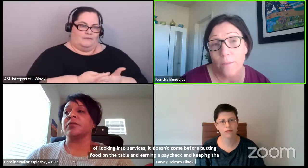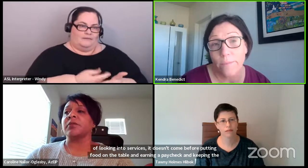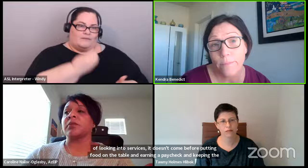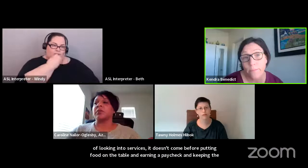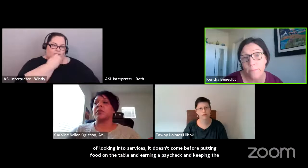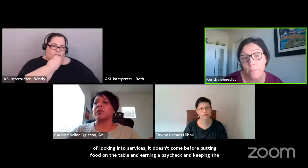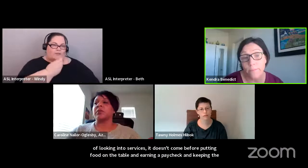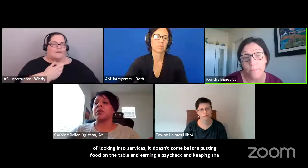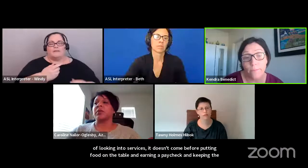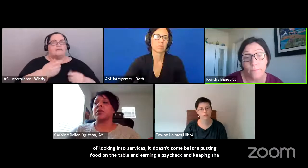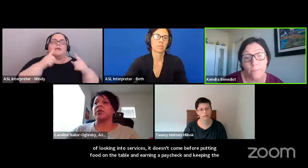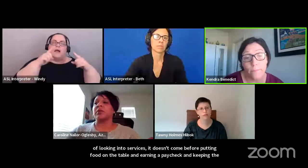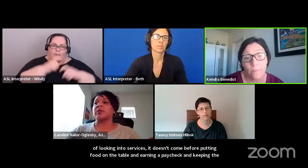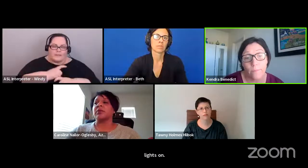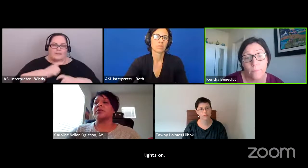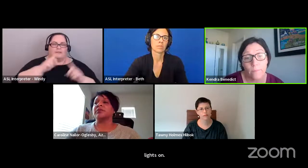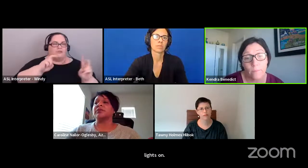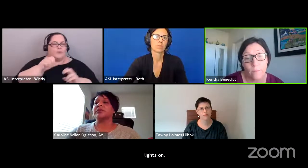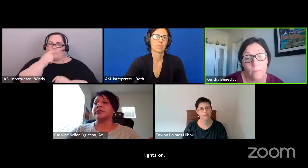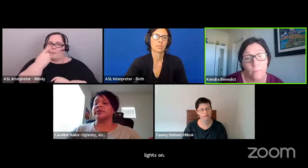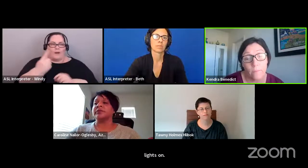think.